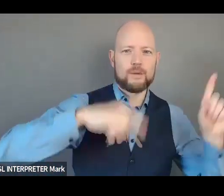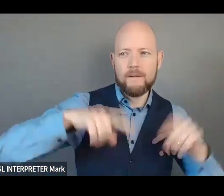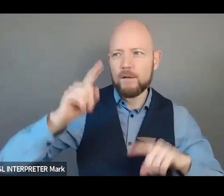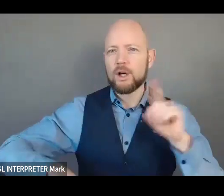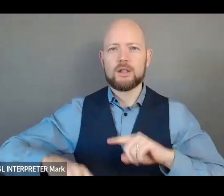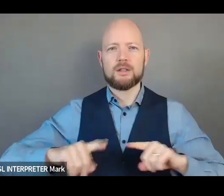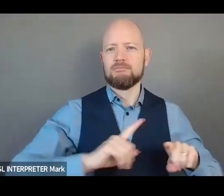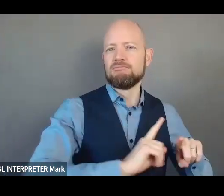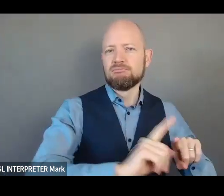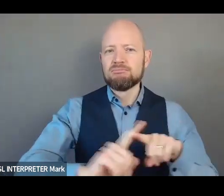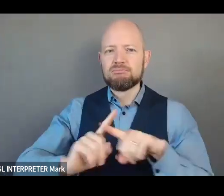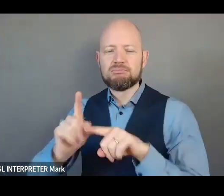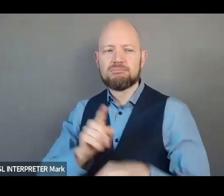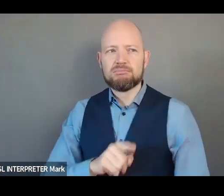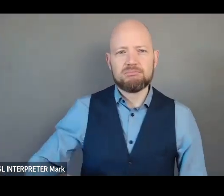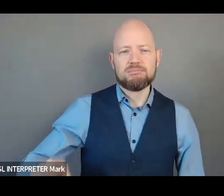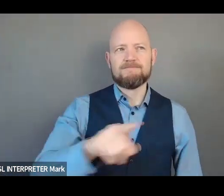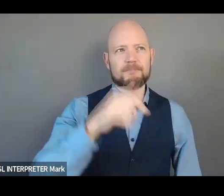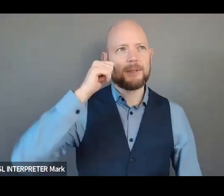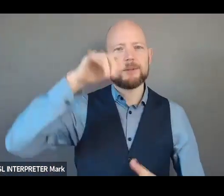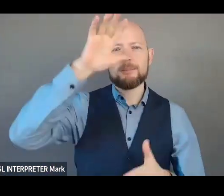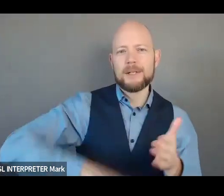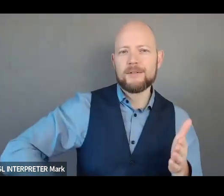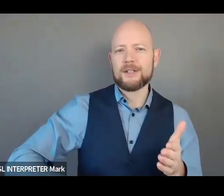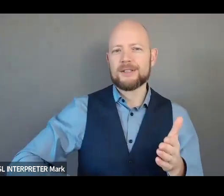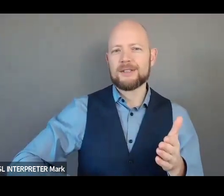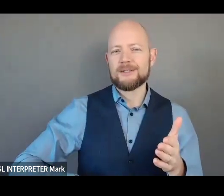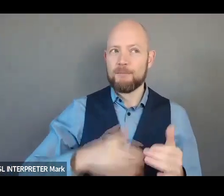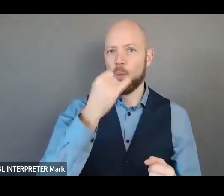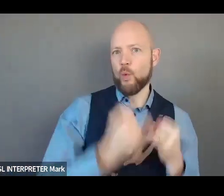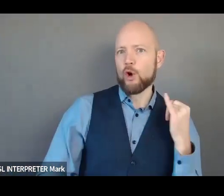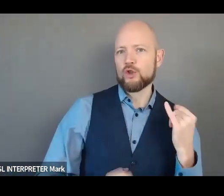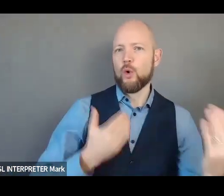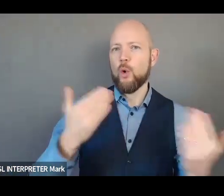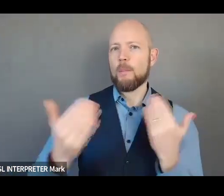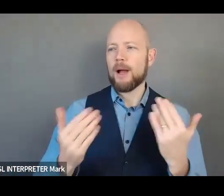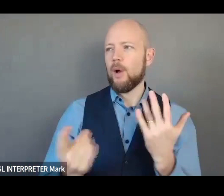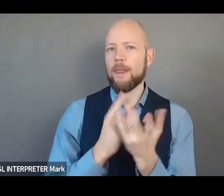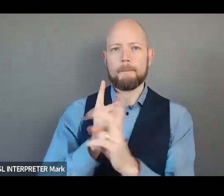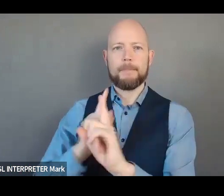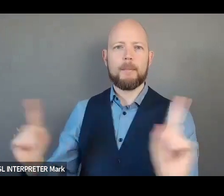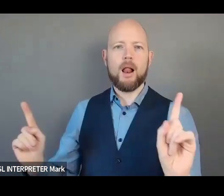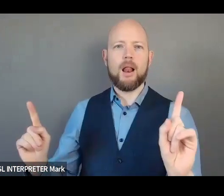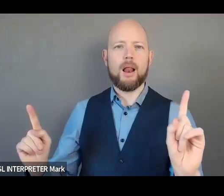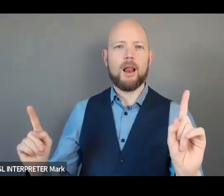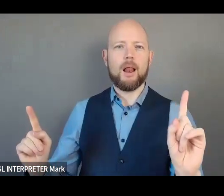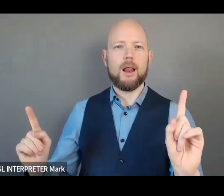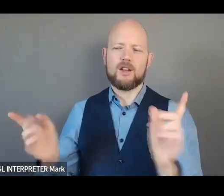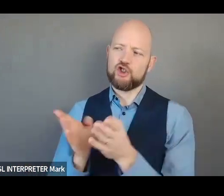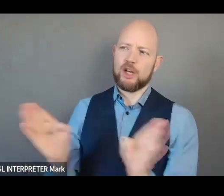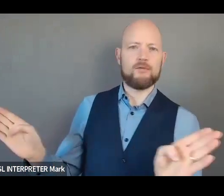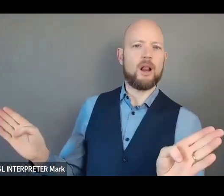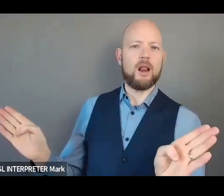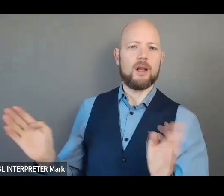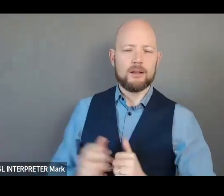etc., their experience was notably inferior compared to that kind of general not great picture. Don't